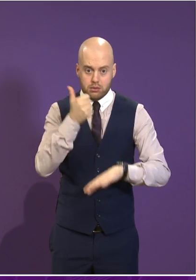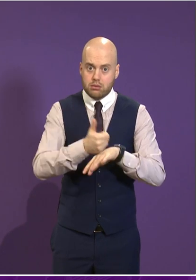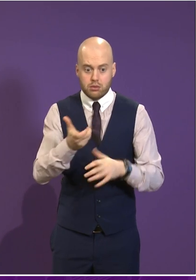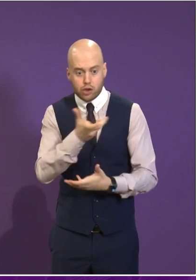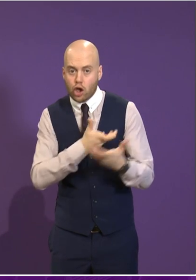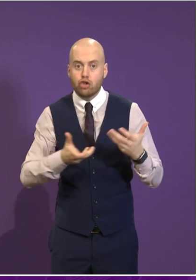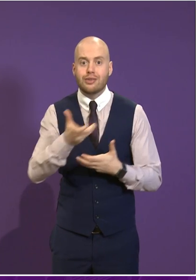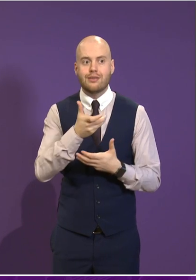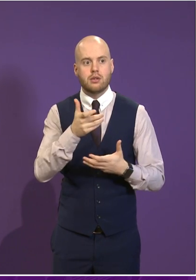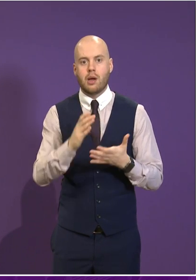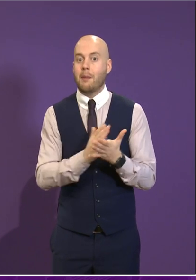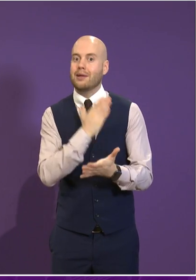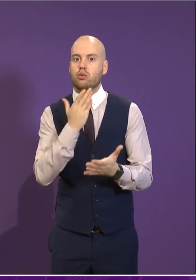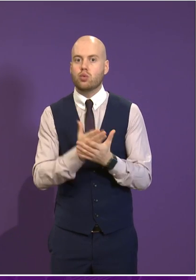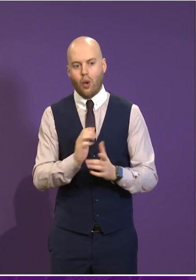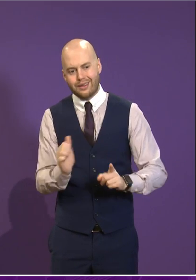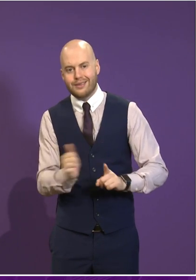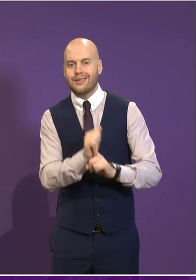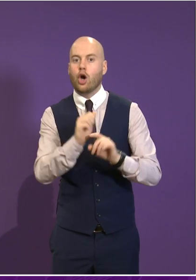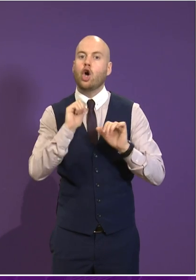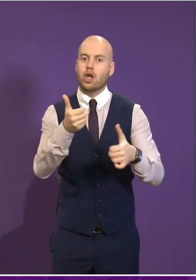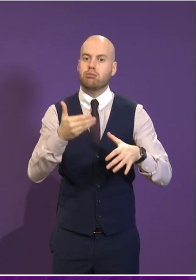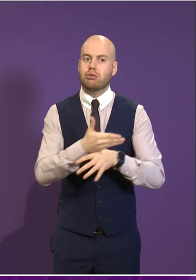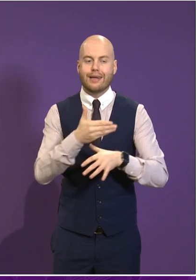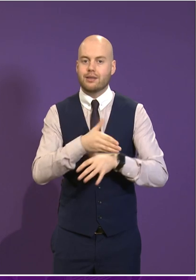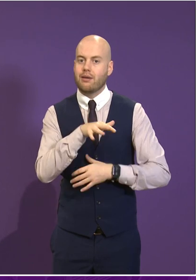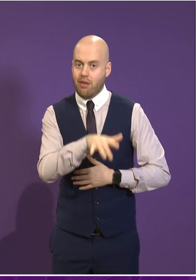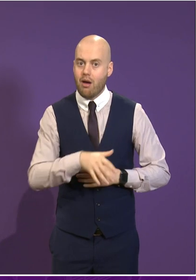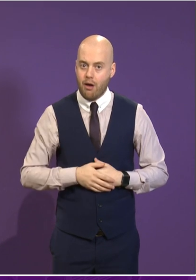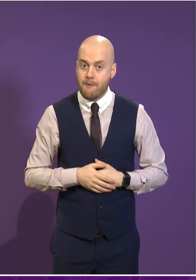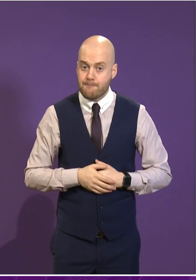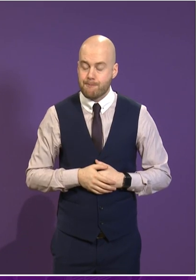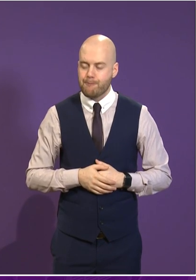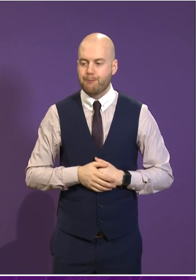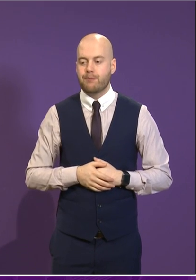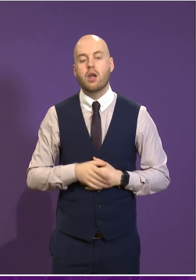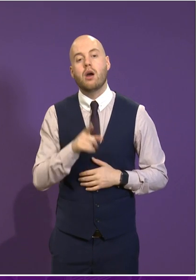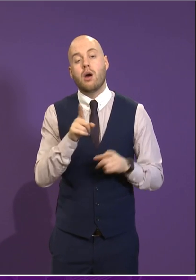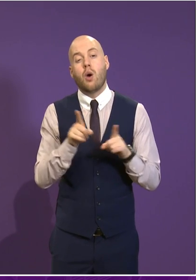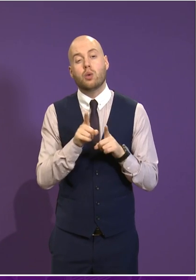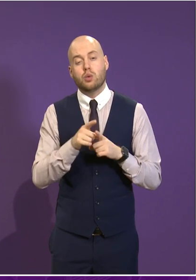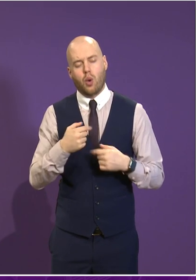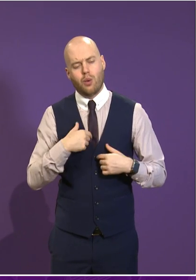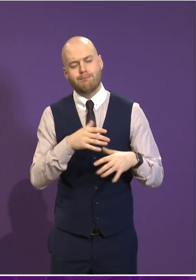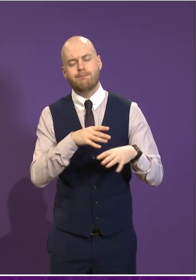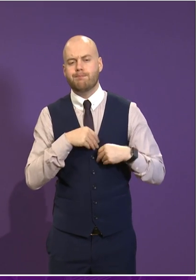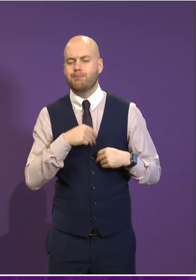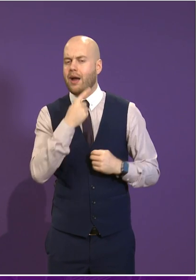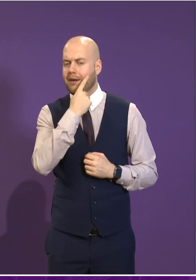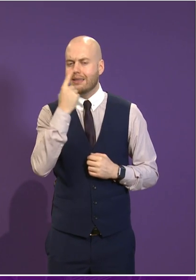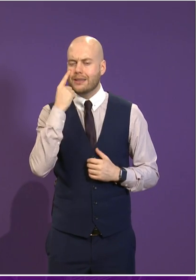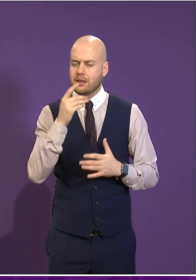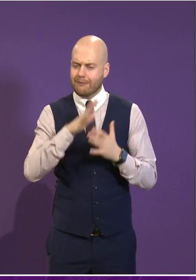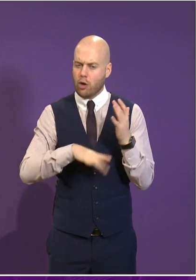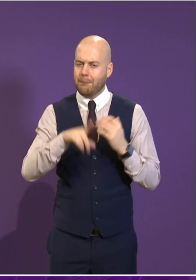is shared. I think there's a very important role in that. But I also took a lot from the evidence that you heard from committee about that it's